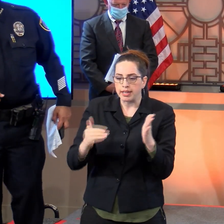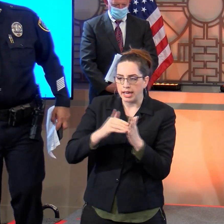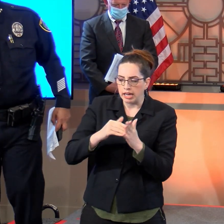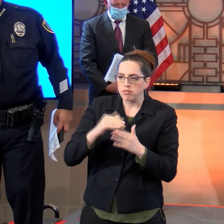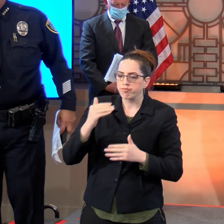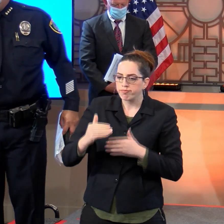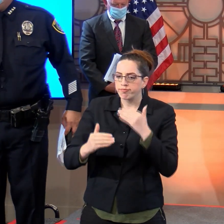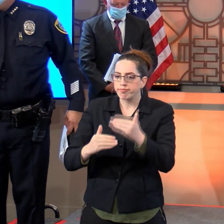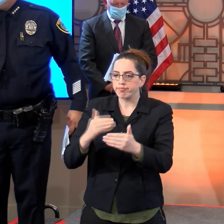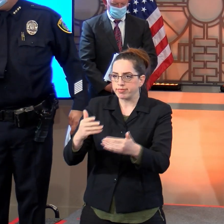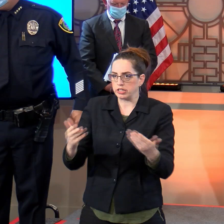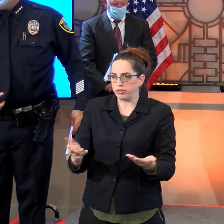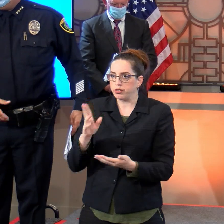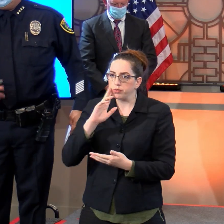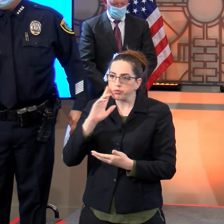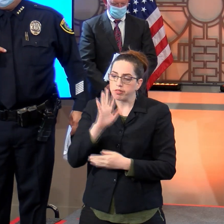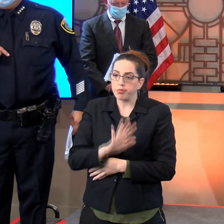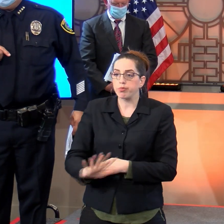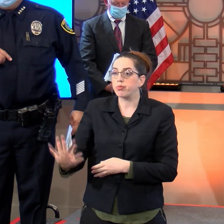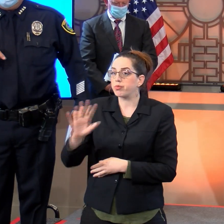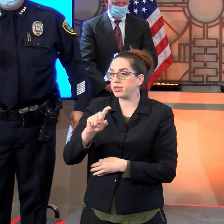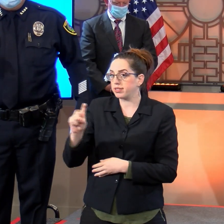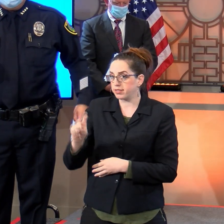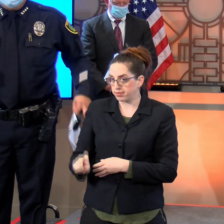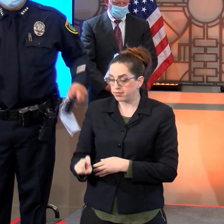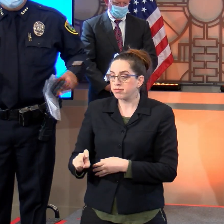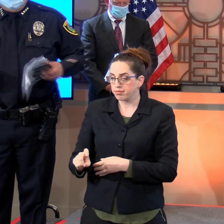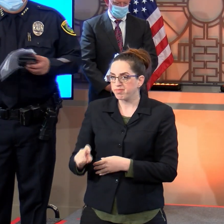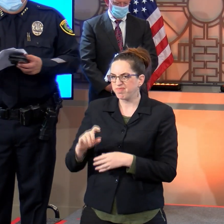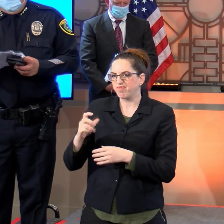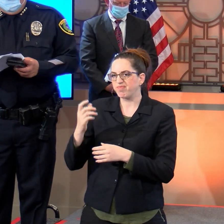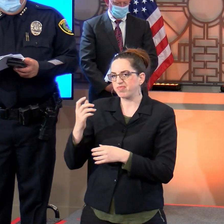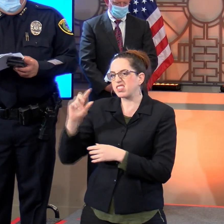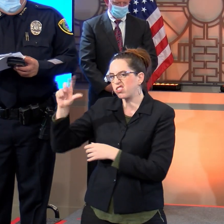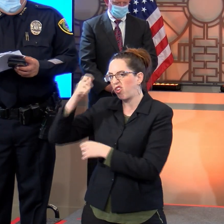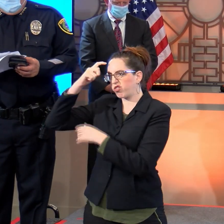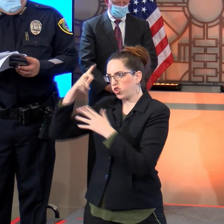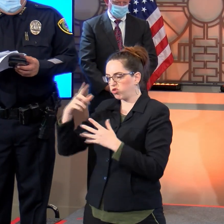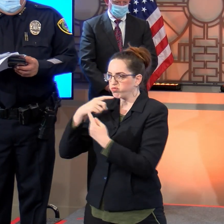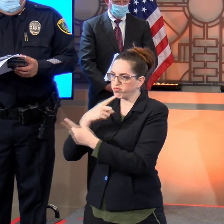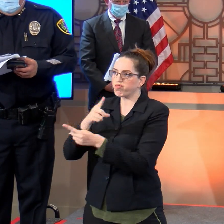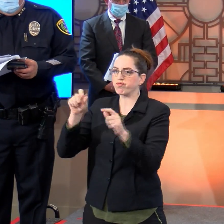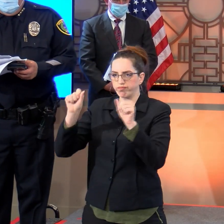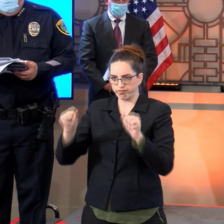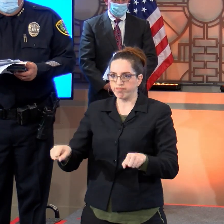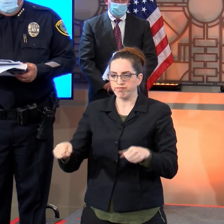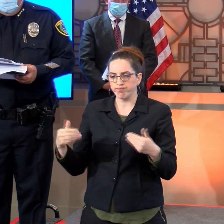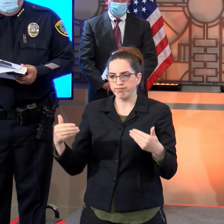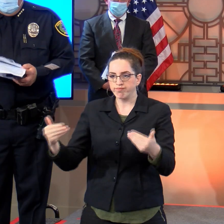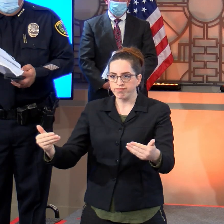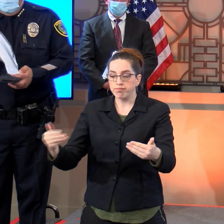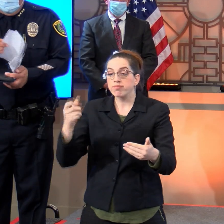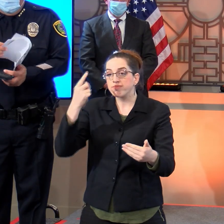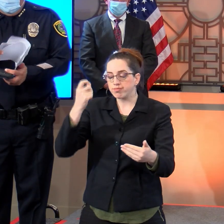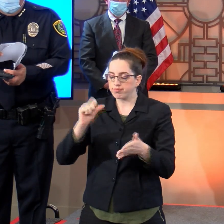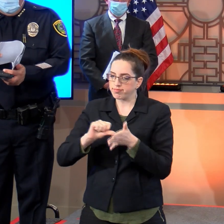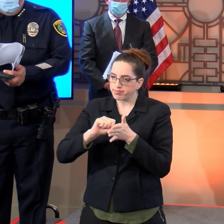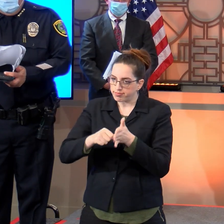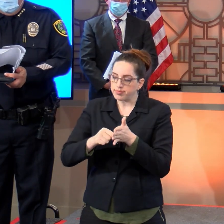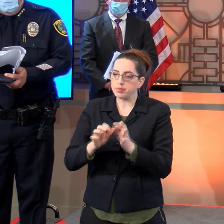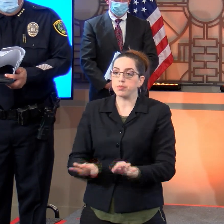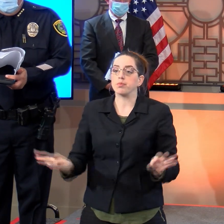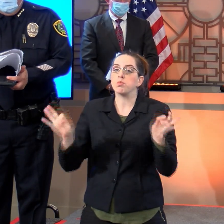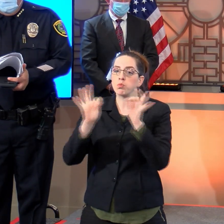stages in Houston and across the state, based on the governor's executive order, I will continue to stress the importance of